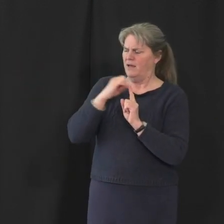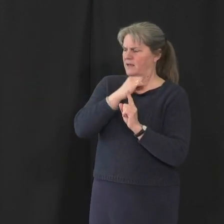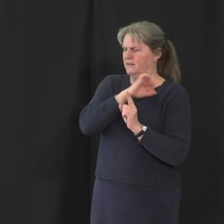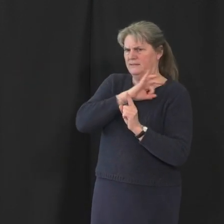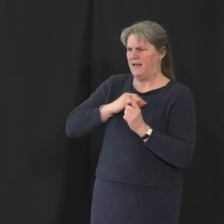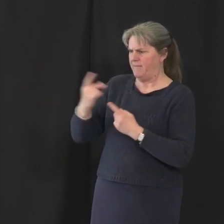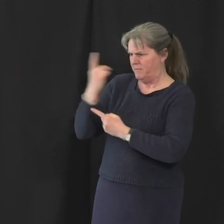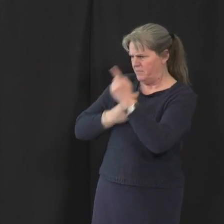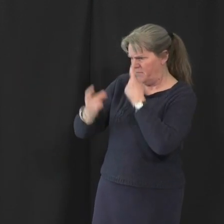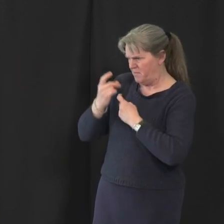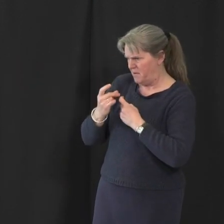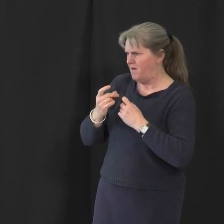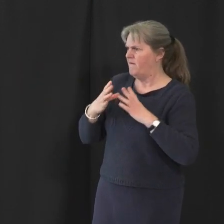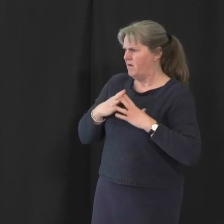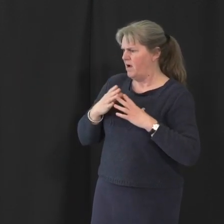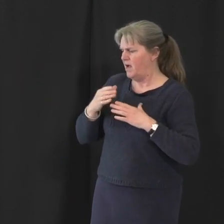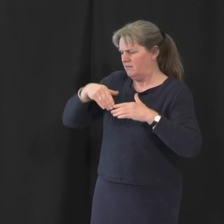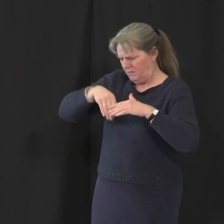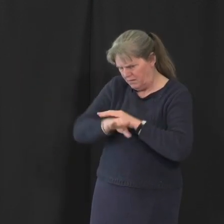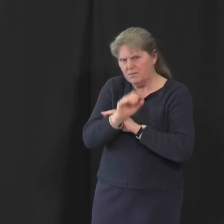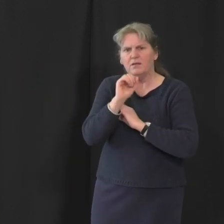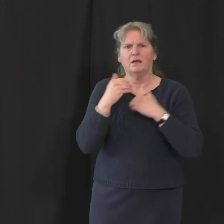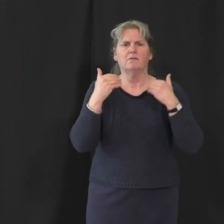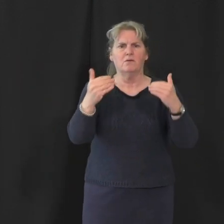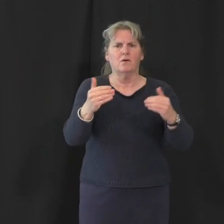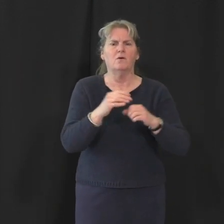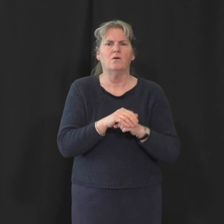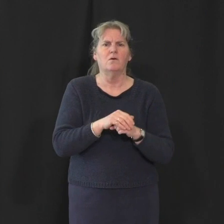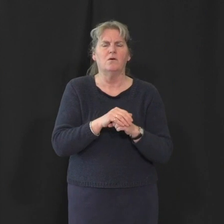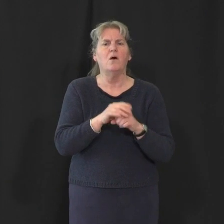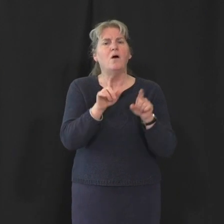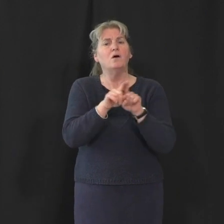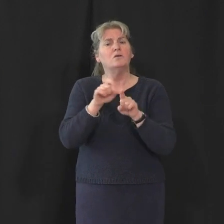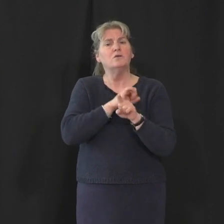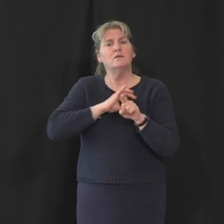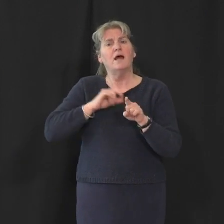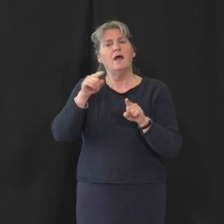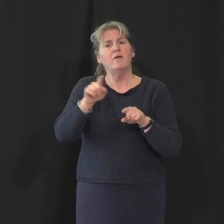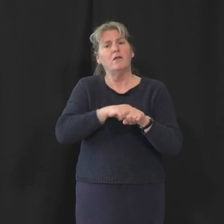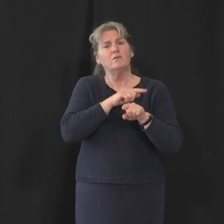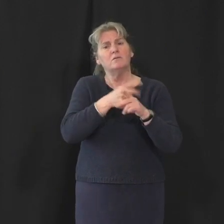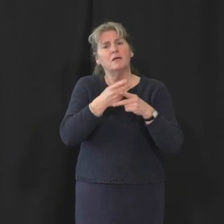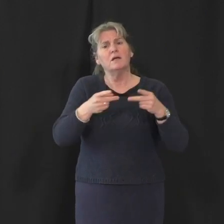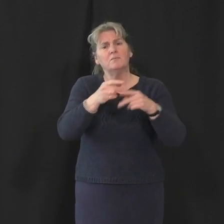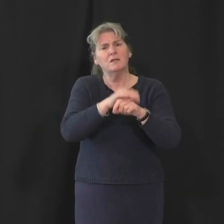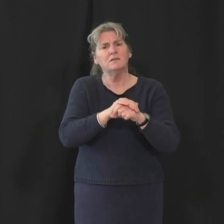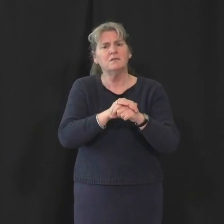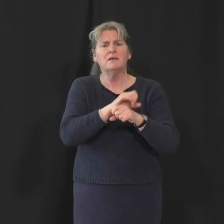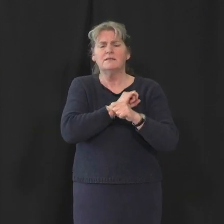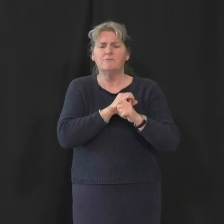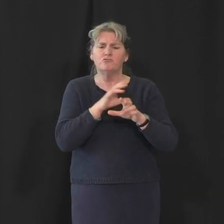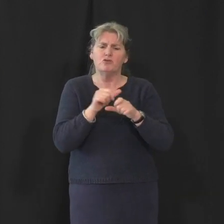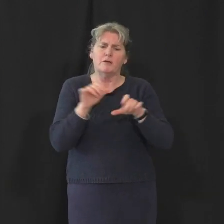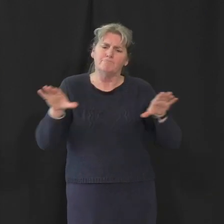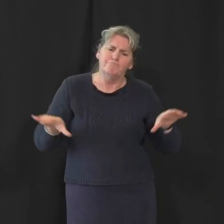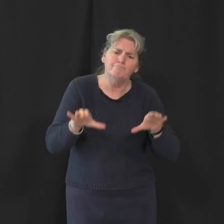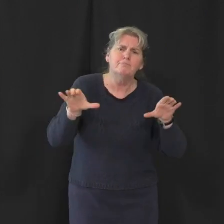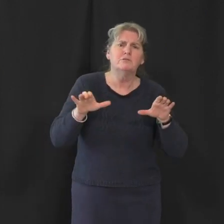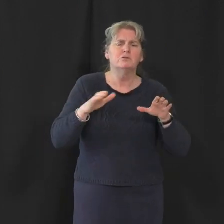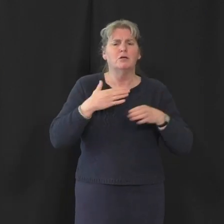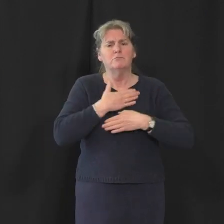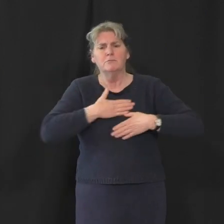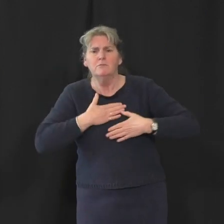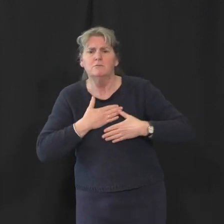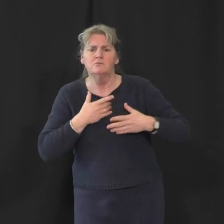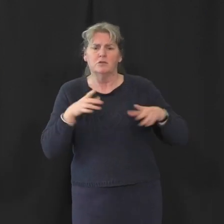working to keep residents active and engaged, which is extremely important. We are providing a variety of recreational activities